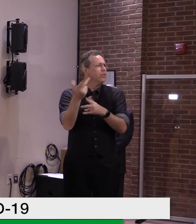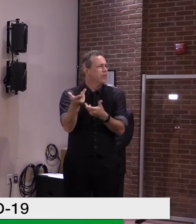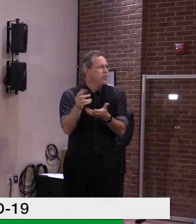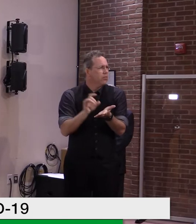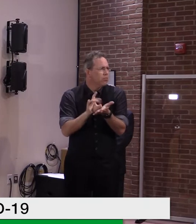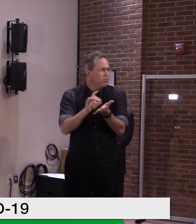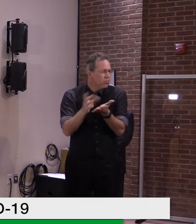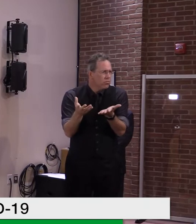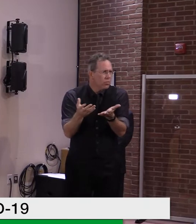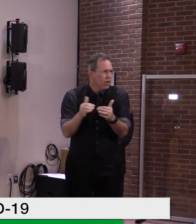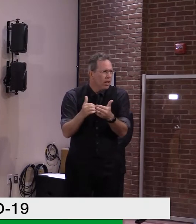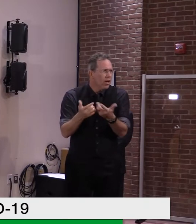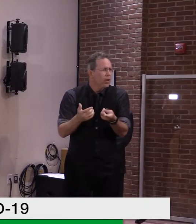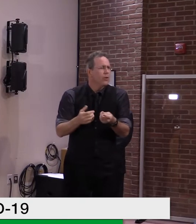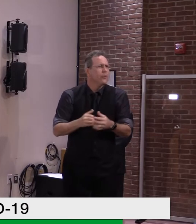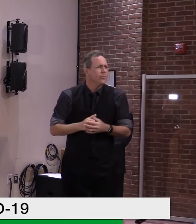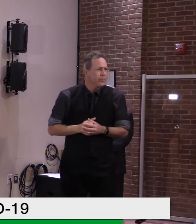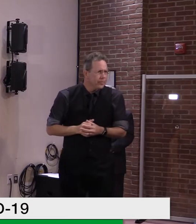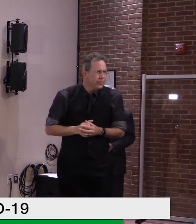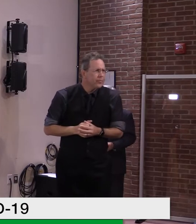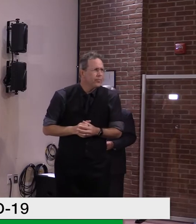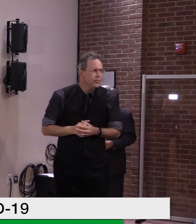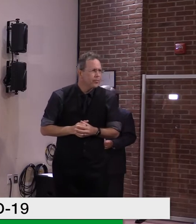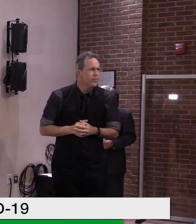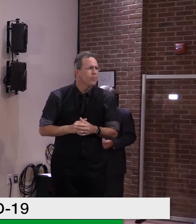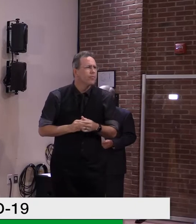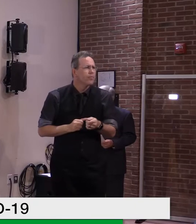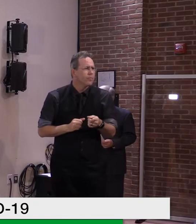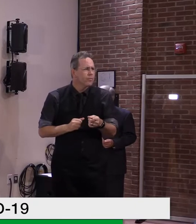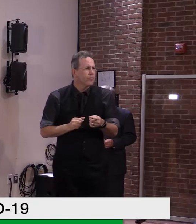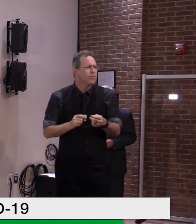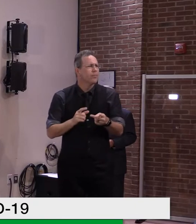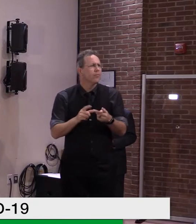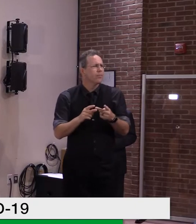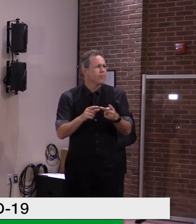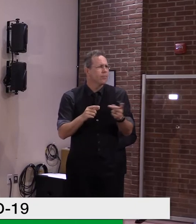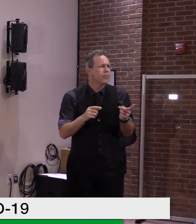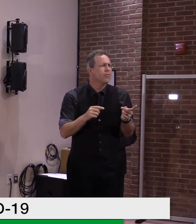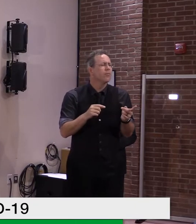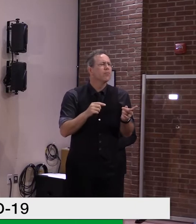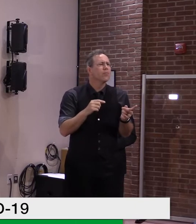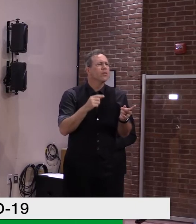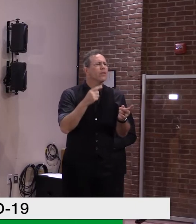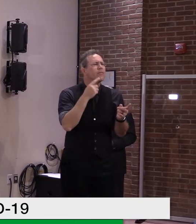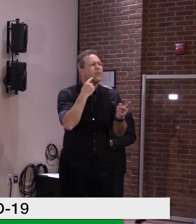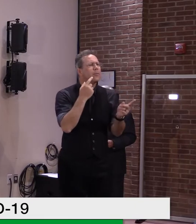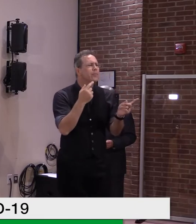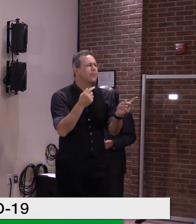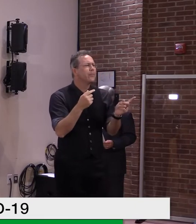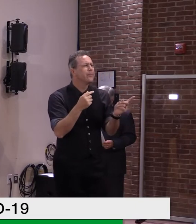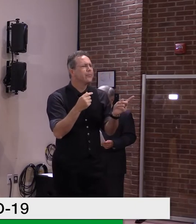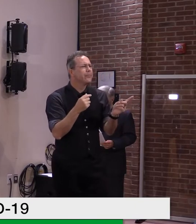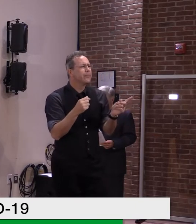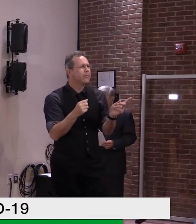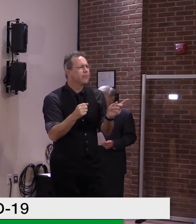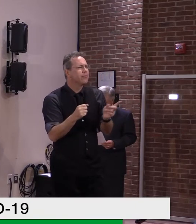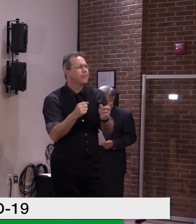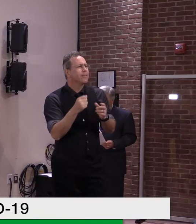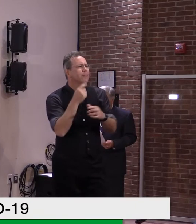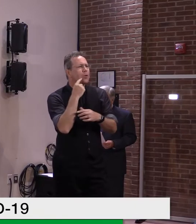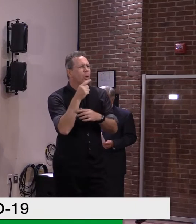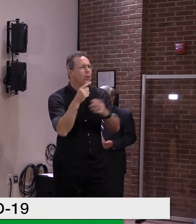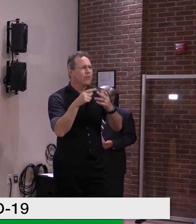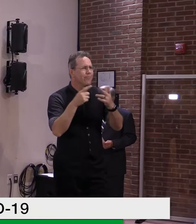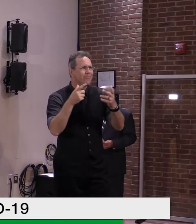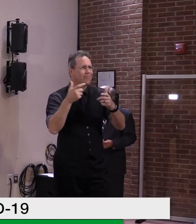opioid settlement, and so many of these folks have struggled with opioid addiction, should some of that money